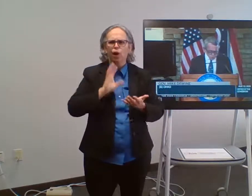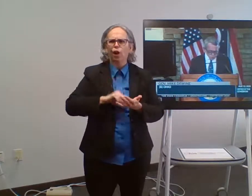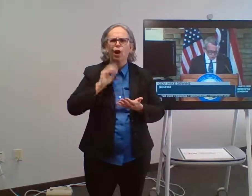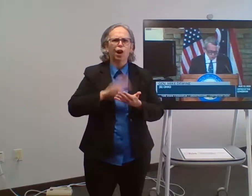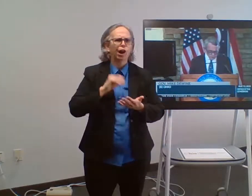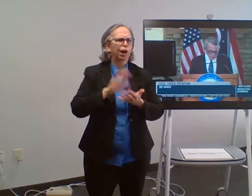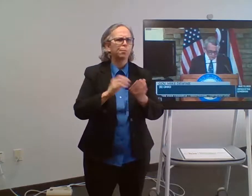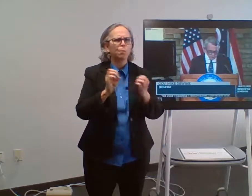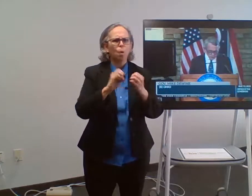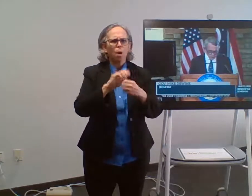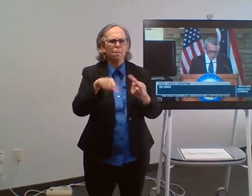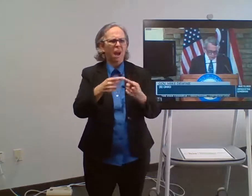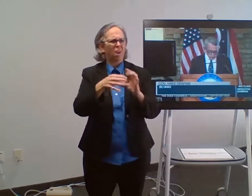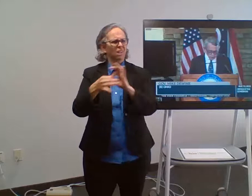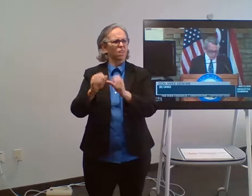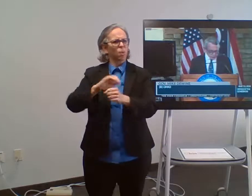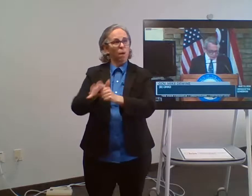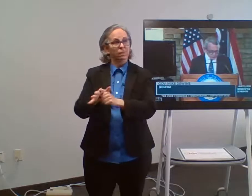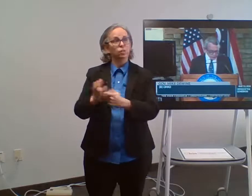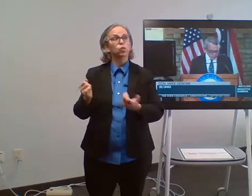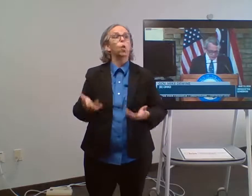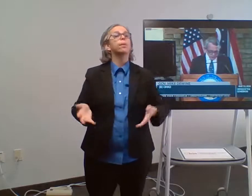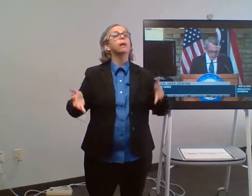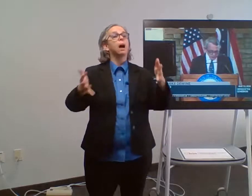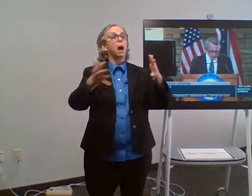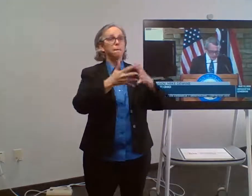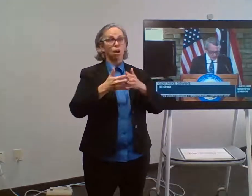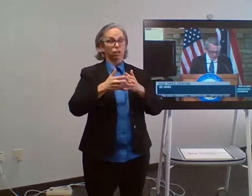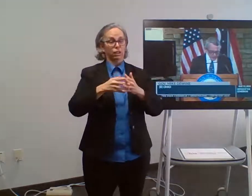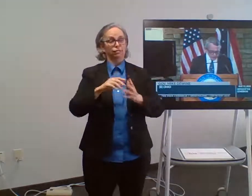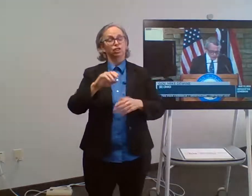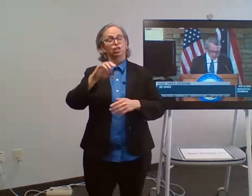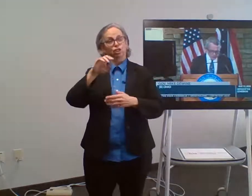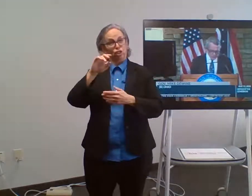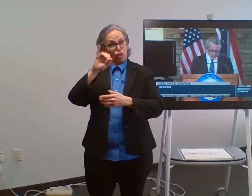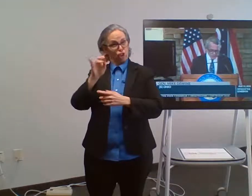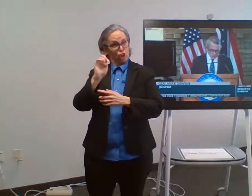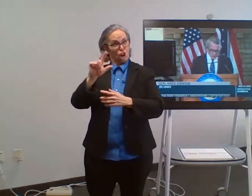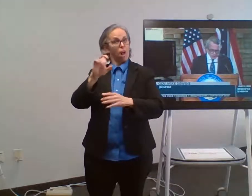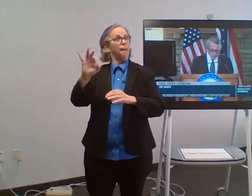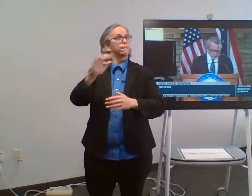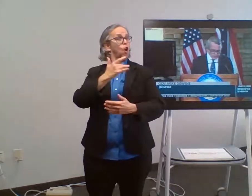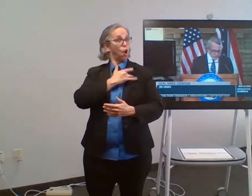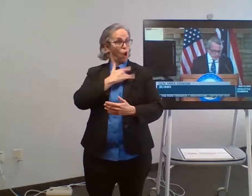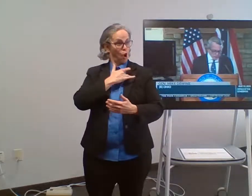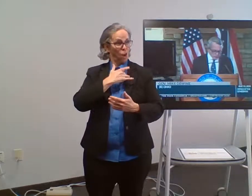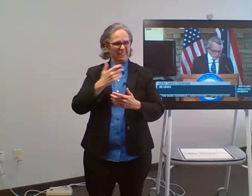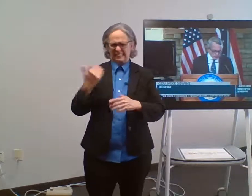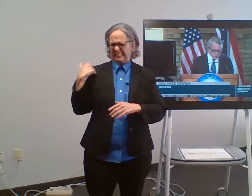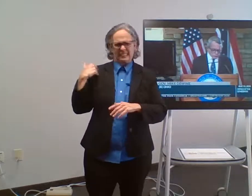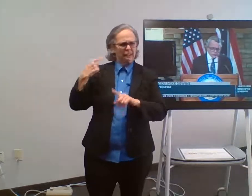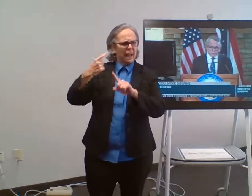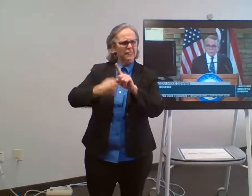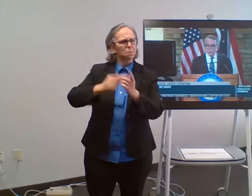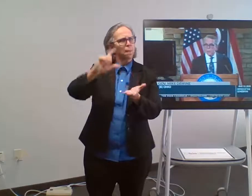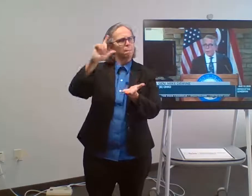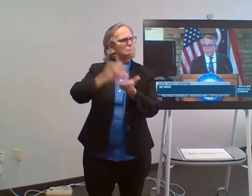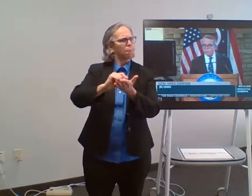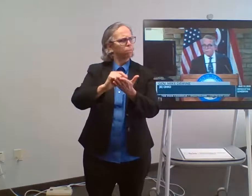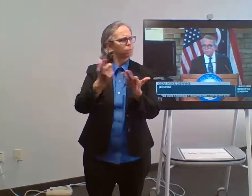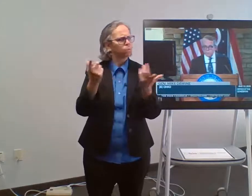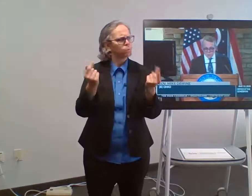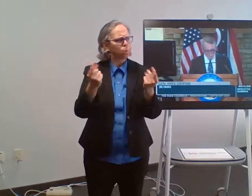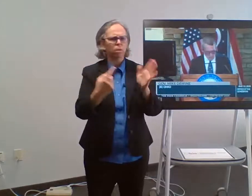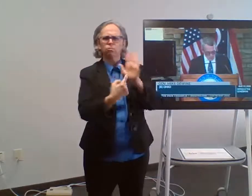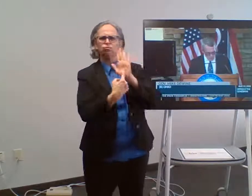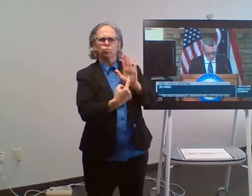American Journal of Cardiology published an analysis last month that addresses the impact of coronavirus on the